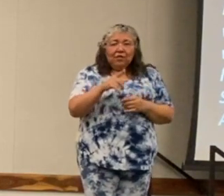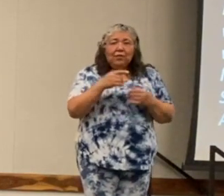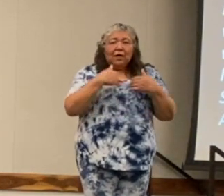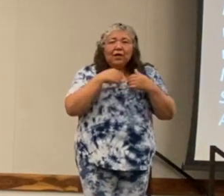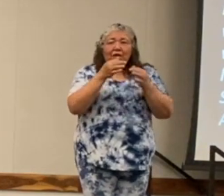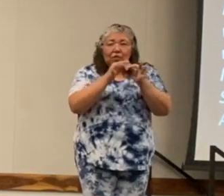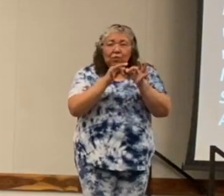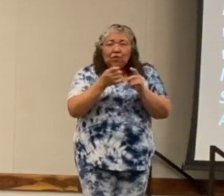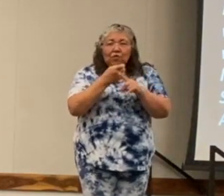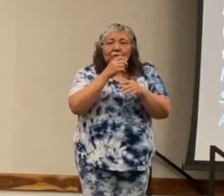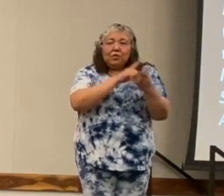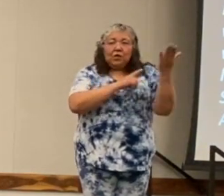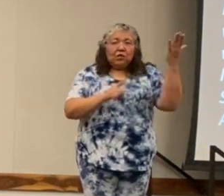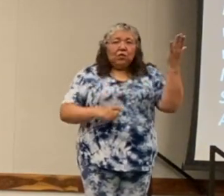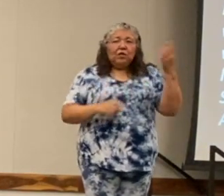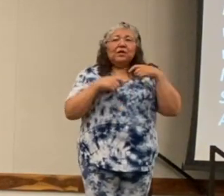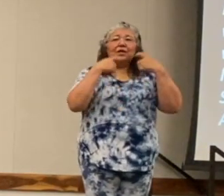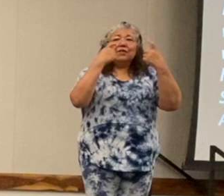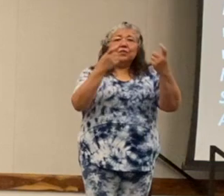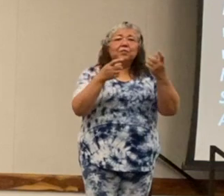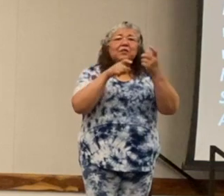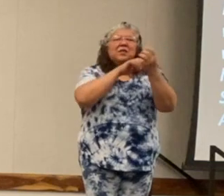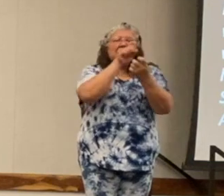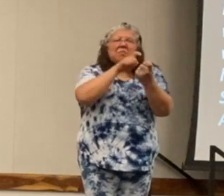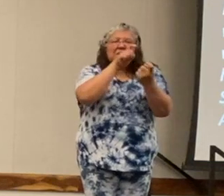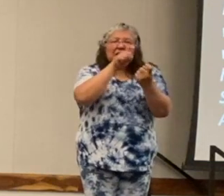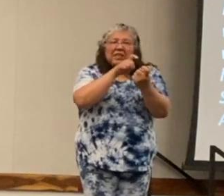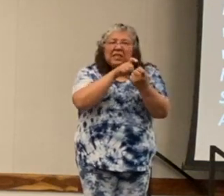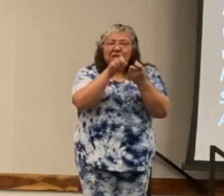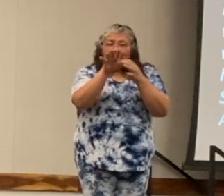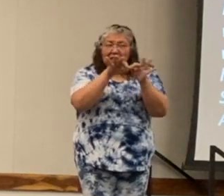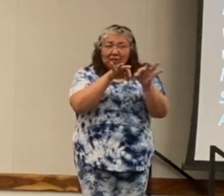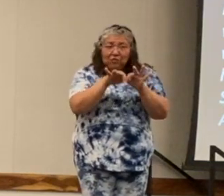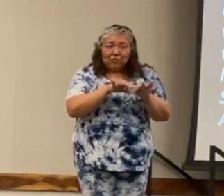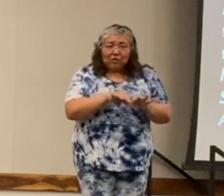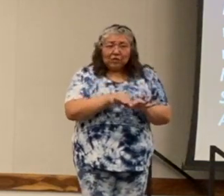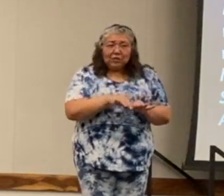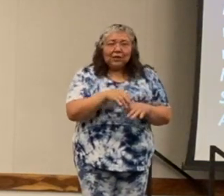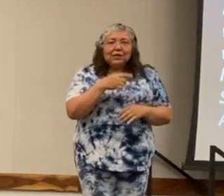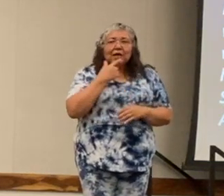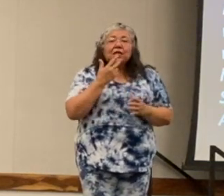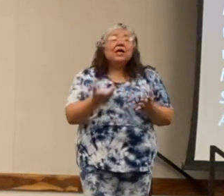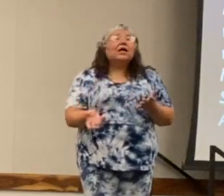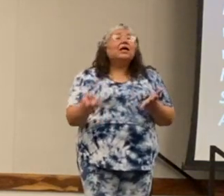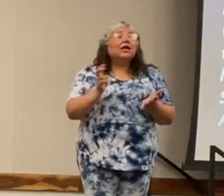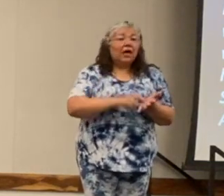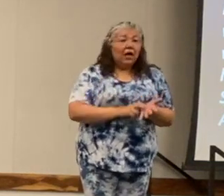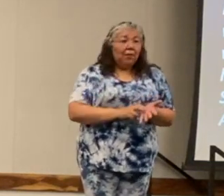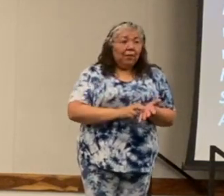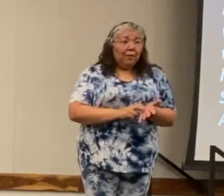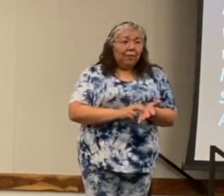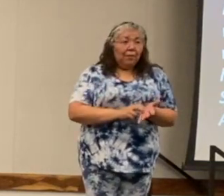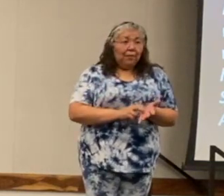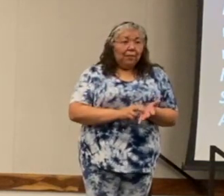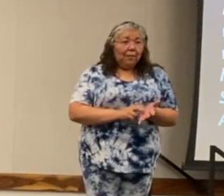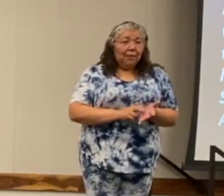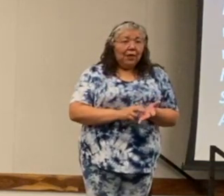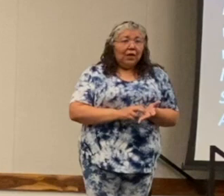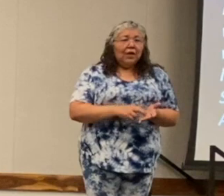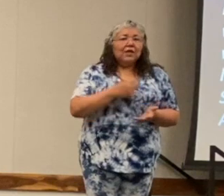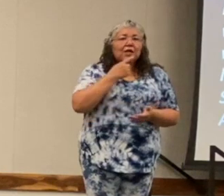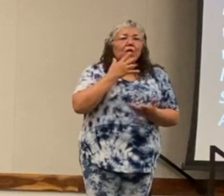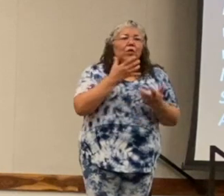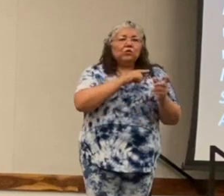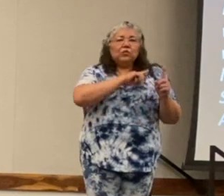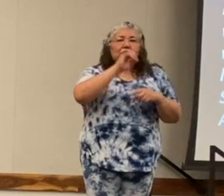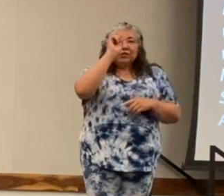Lord and gives him specific instructions. He says, get up. And he says, I want you to